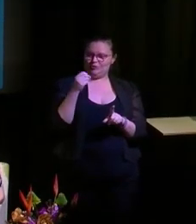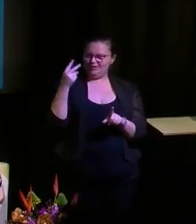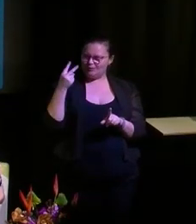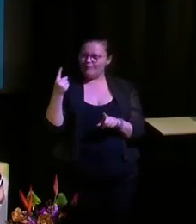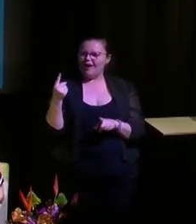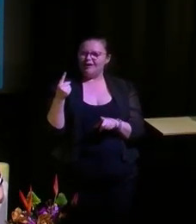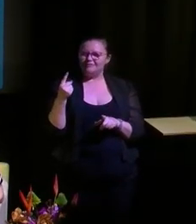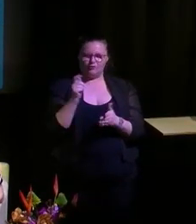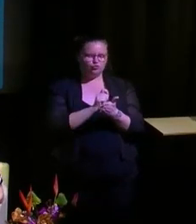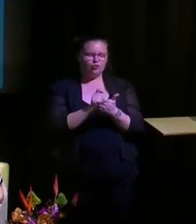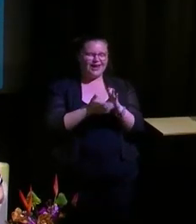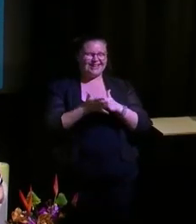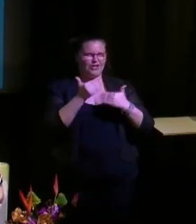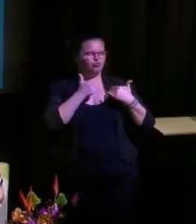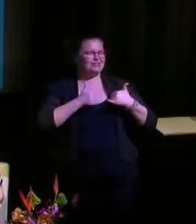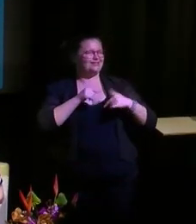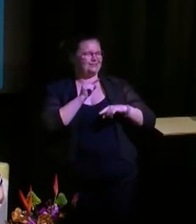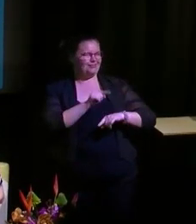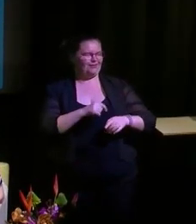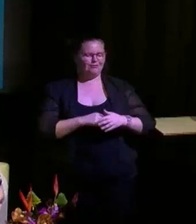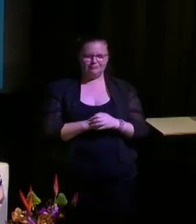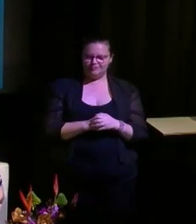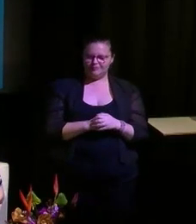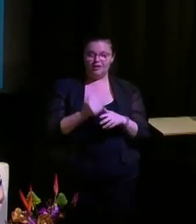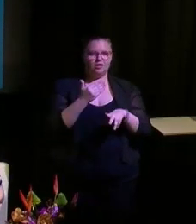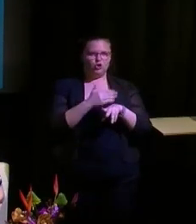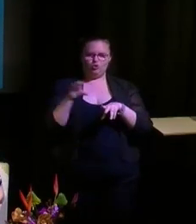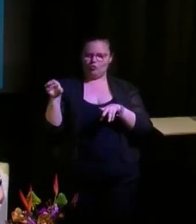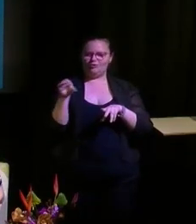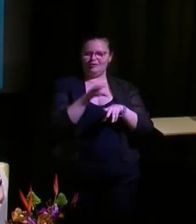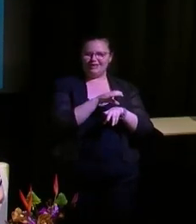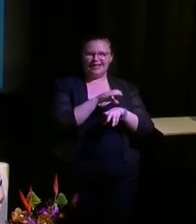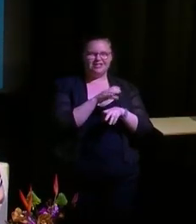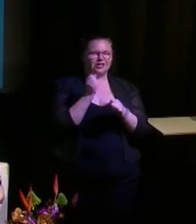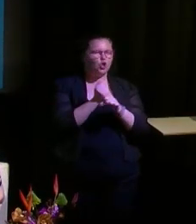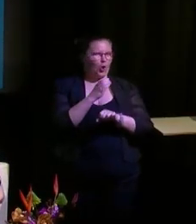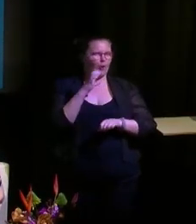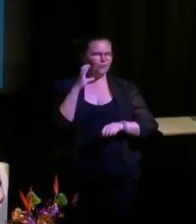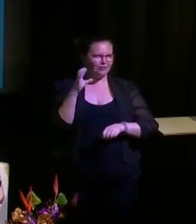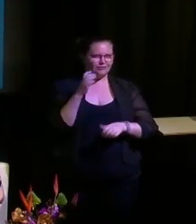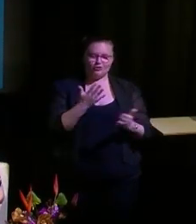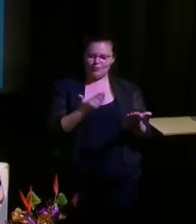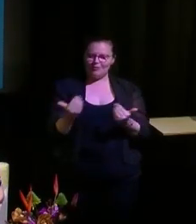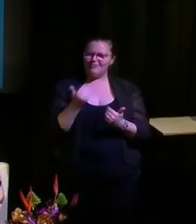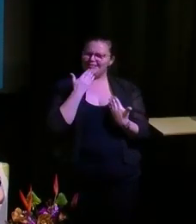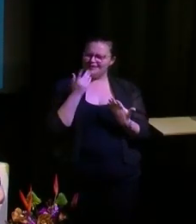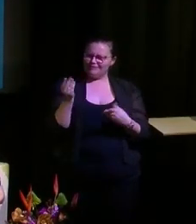in residence. At its new location in the Gold Coast hinterland. So welcome, Katina, and thank